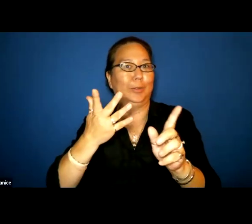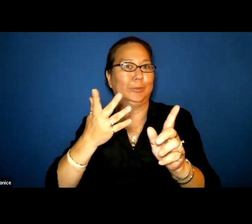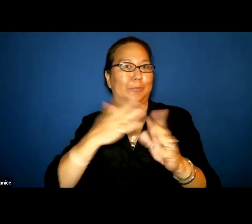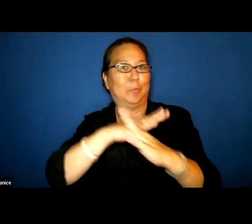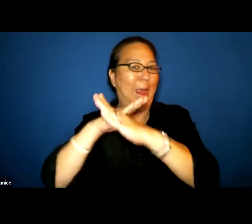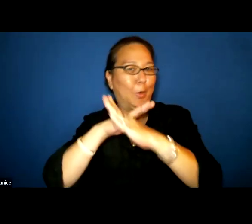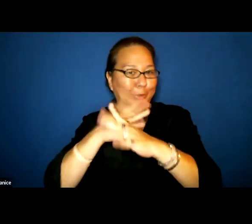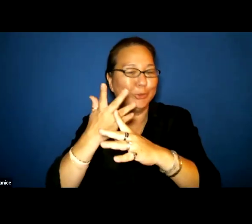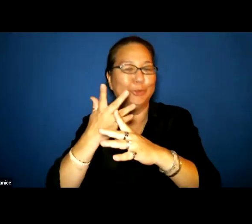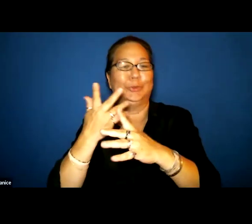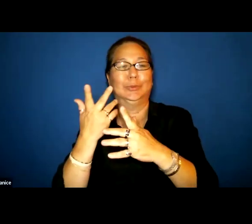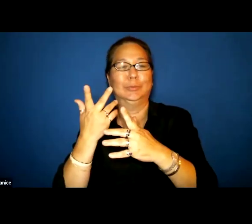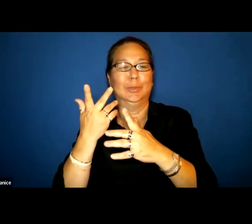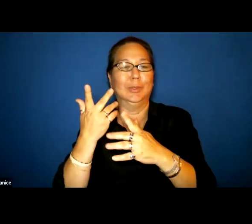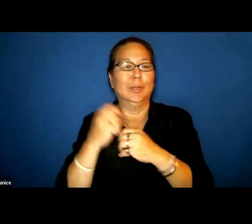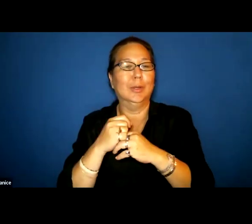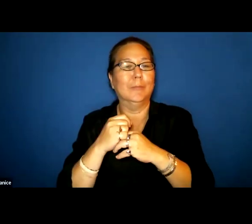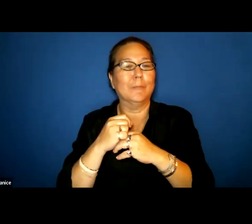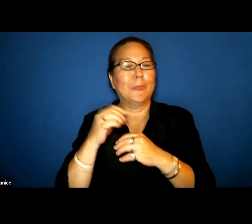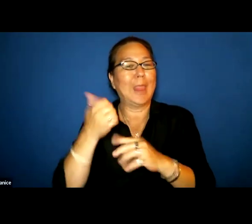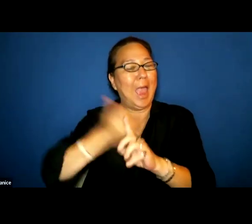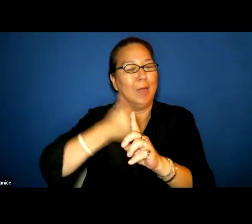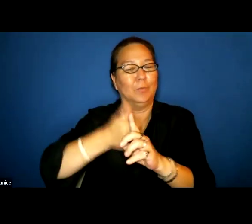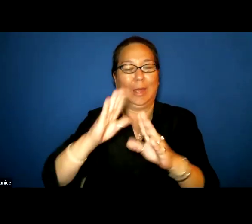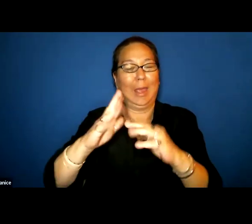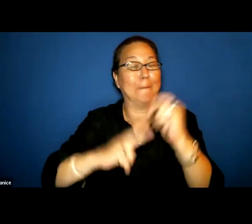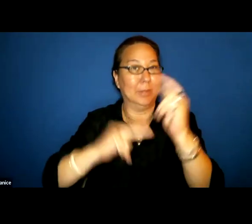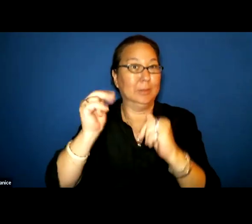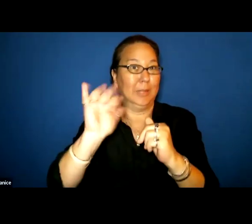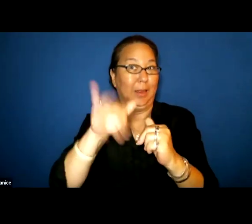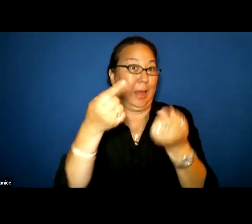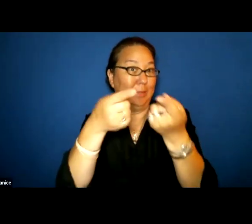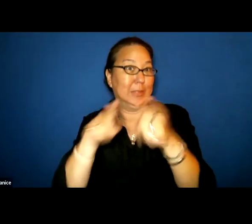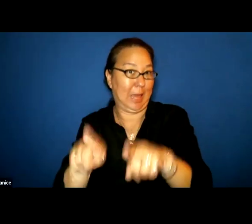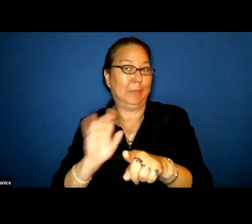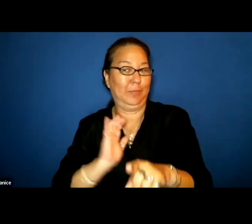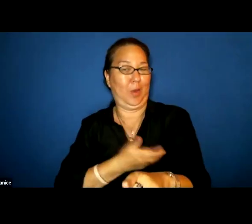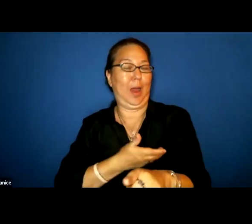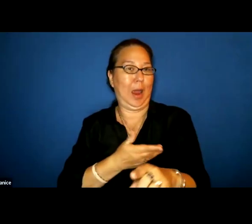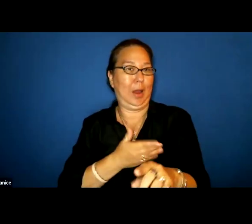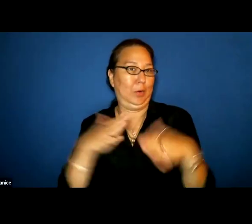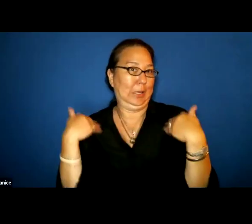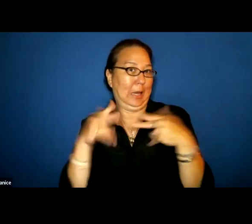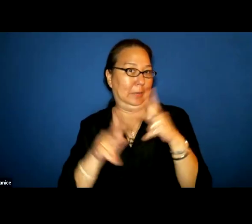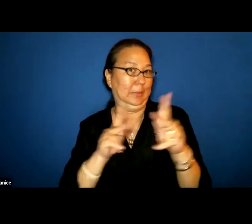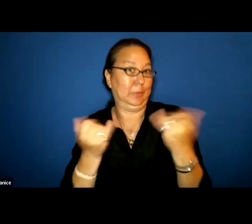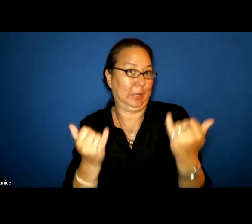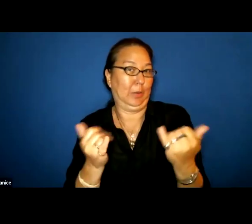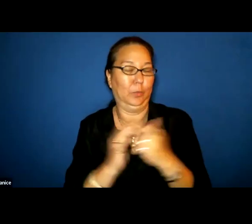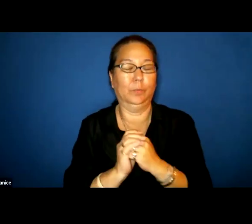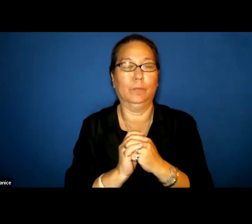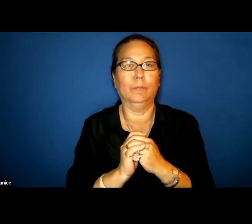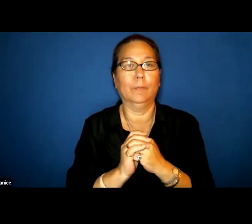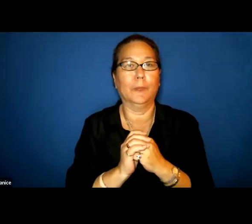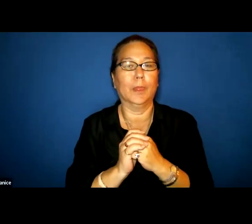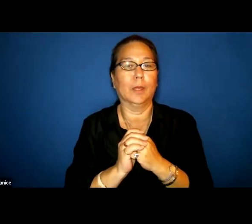a few classrooms at this point this year, like every building that is happening for our young people. And you